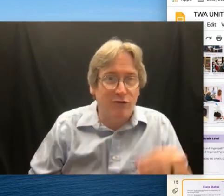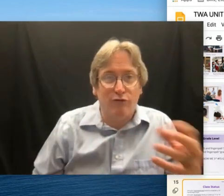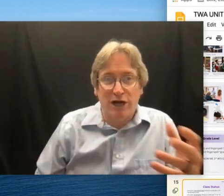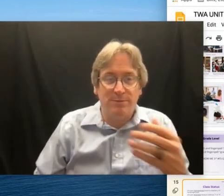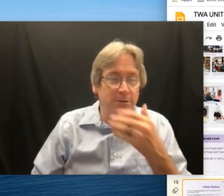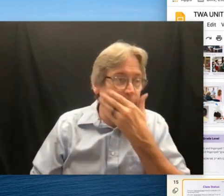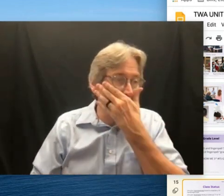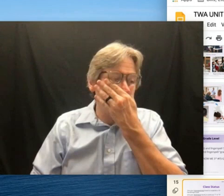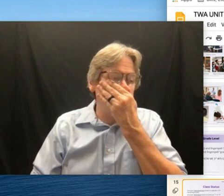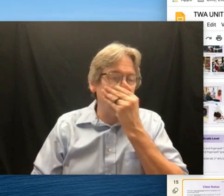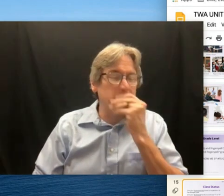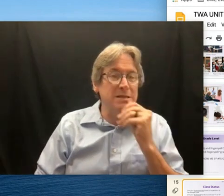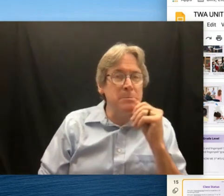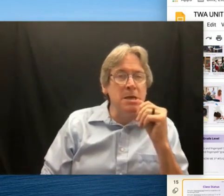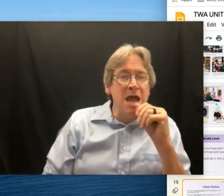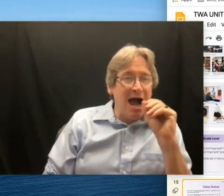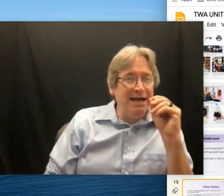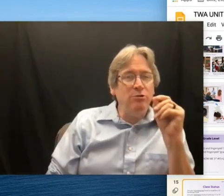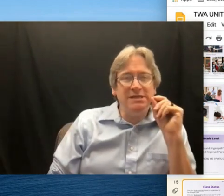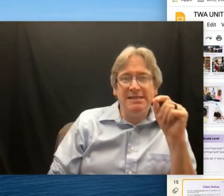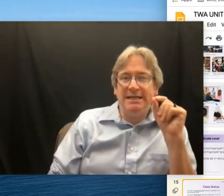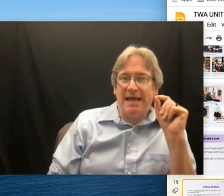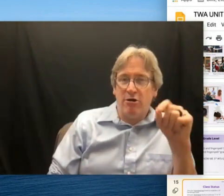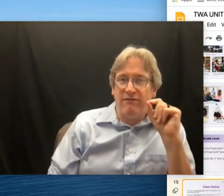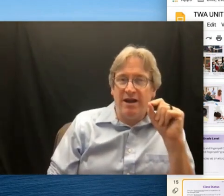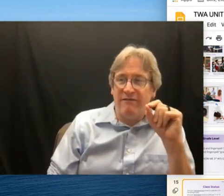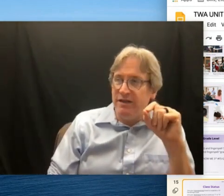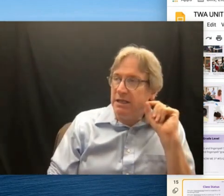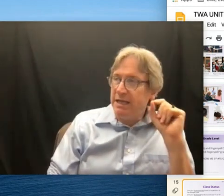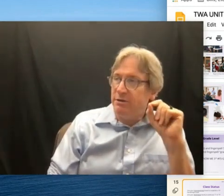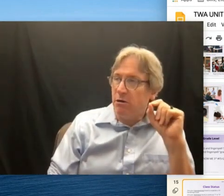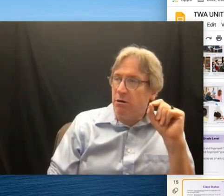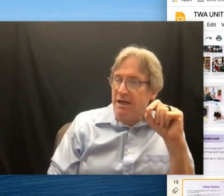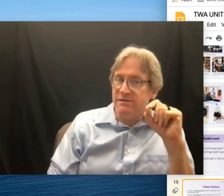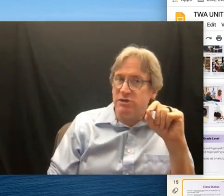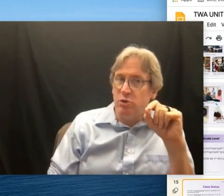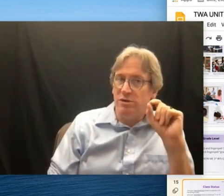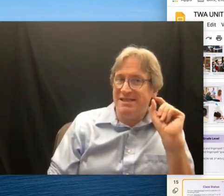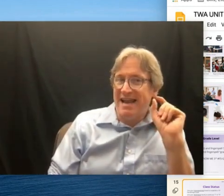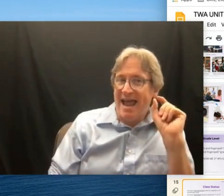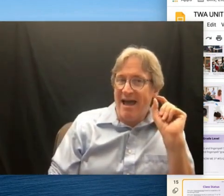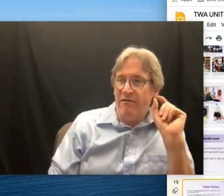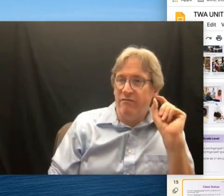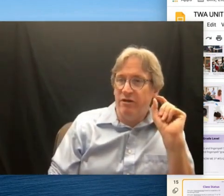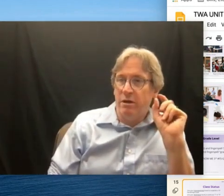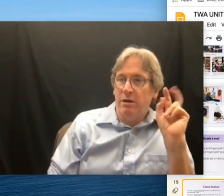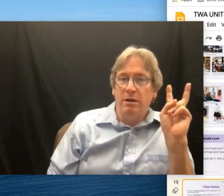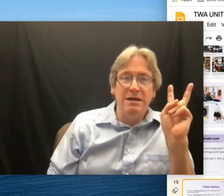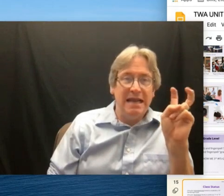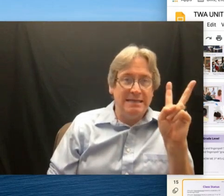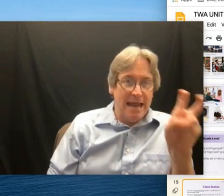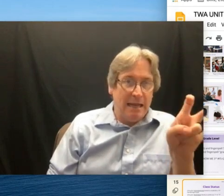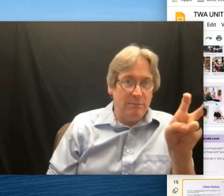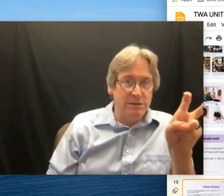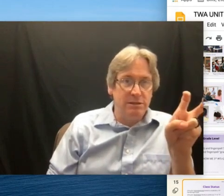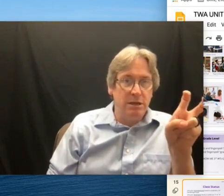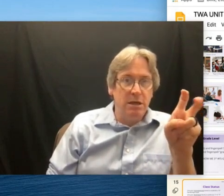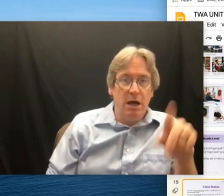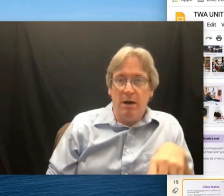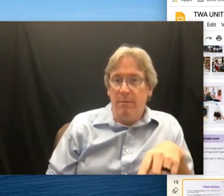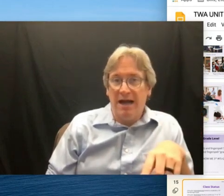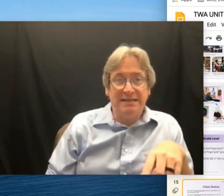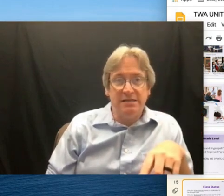rat for freshman. I don't see it that often. I feel like there are lots of schools that have